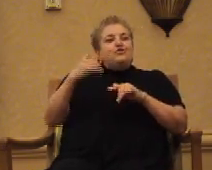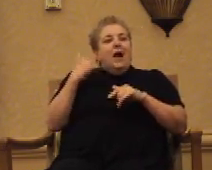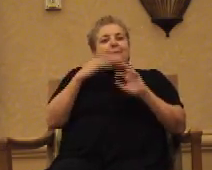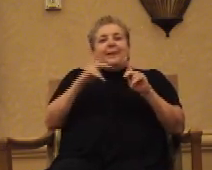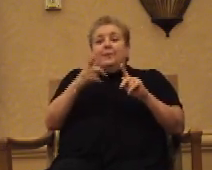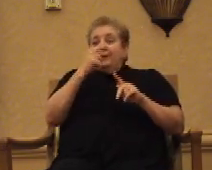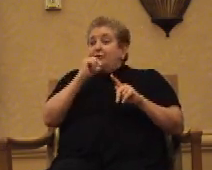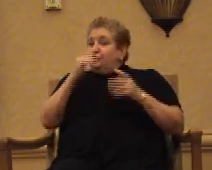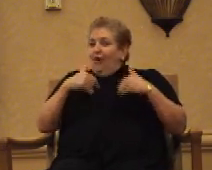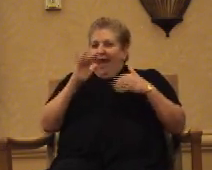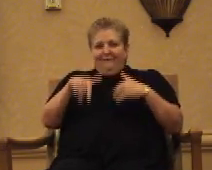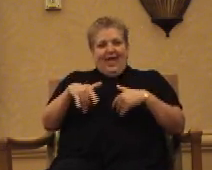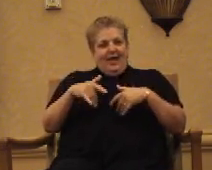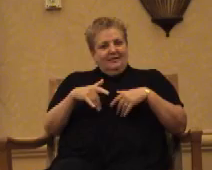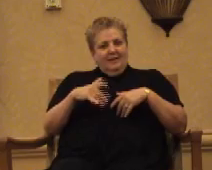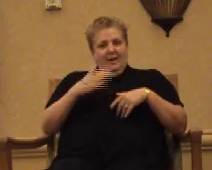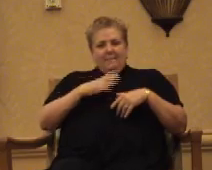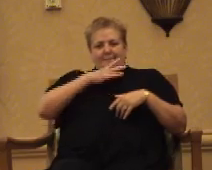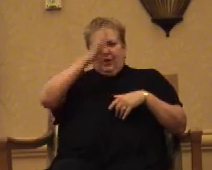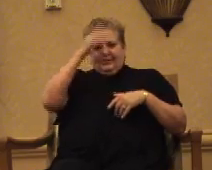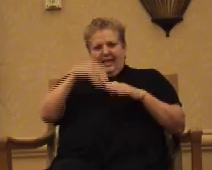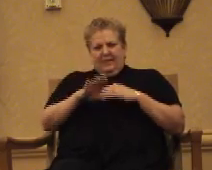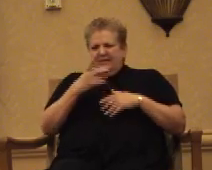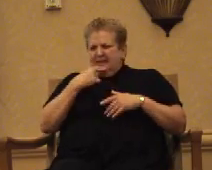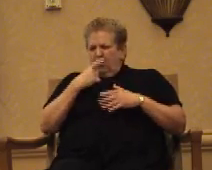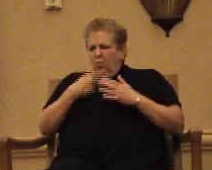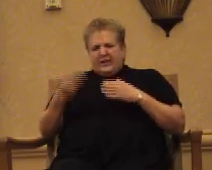My parents walked in and said to my brother, what did you give him?